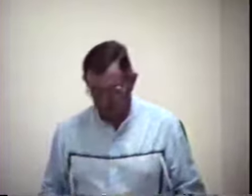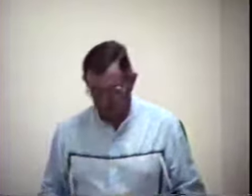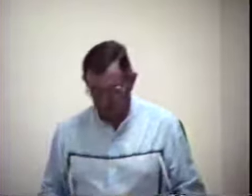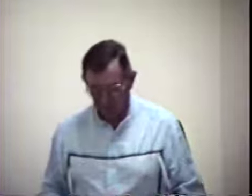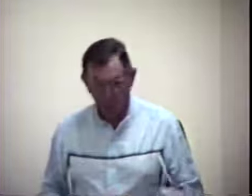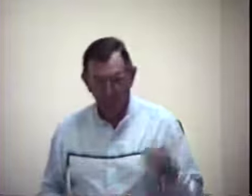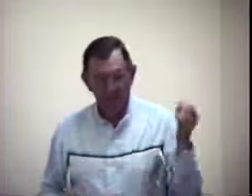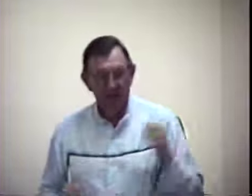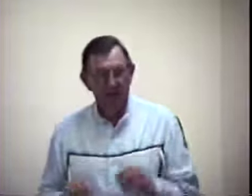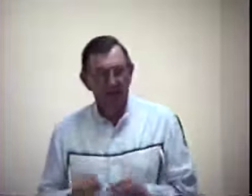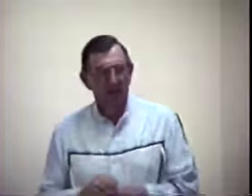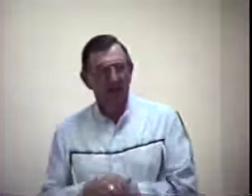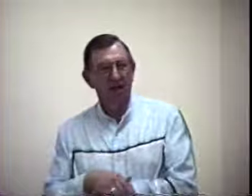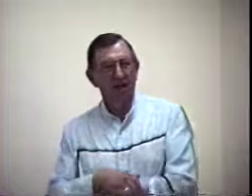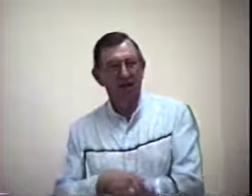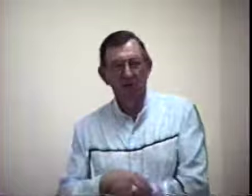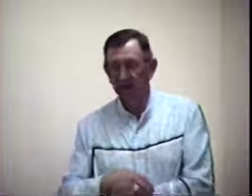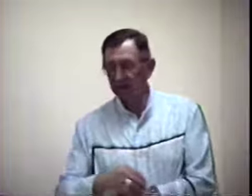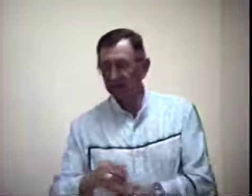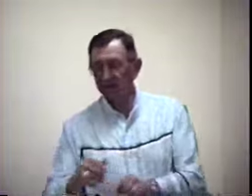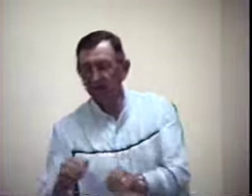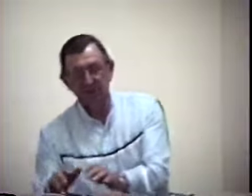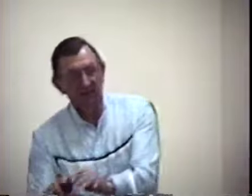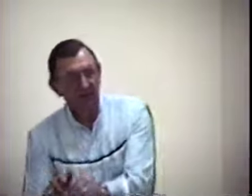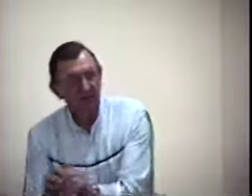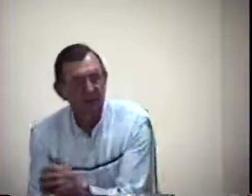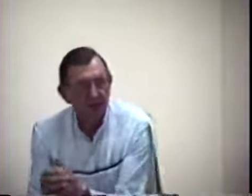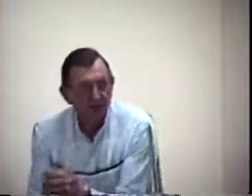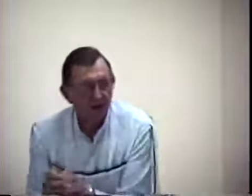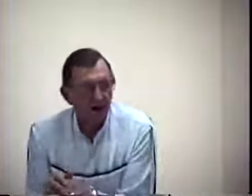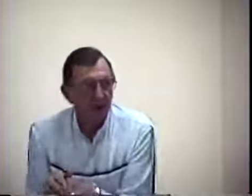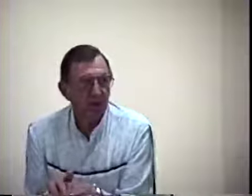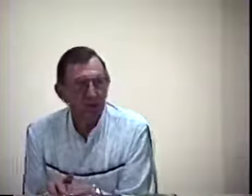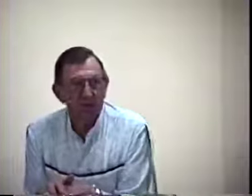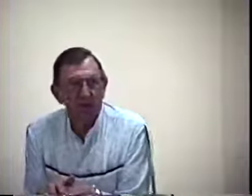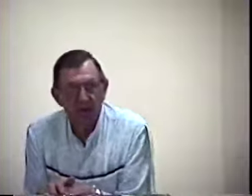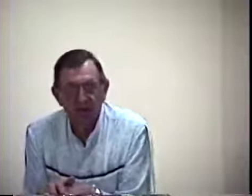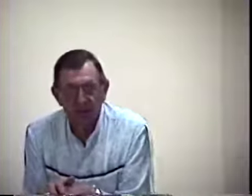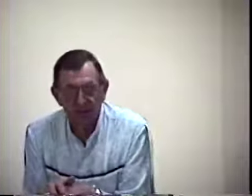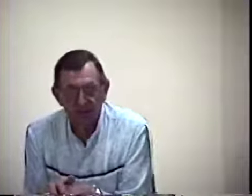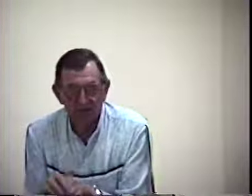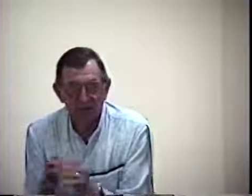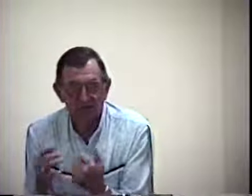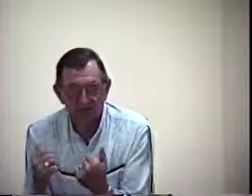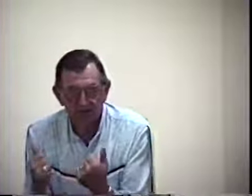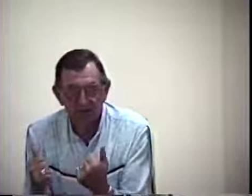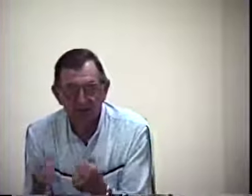whatever, or in the communication fields, you've got to be able to go ahead and use it to